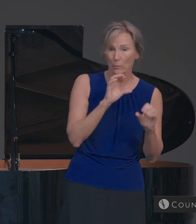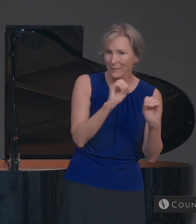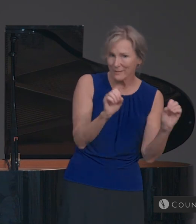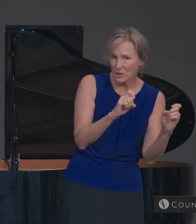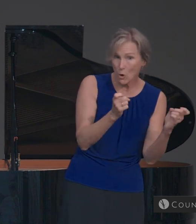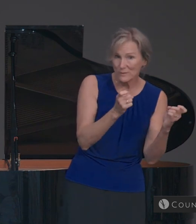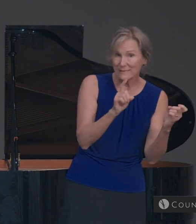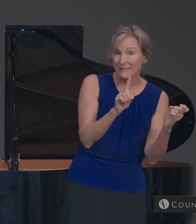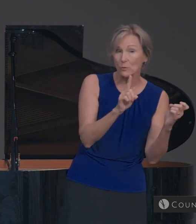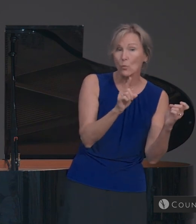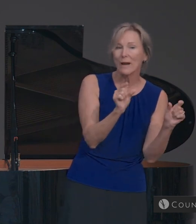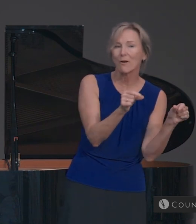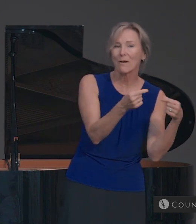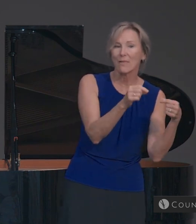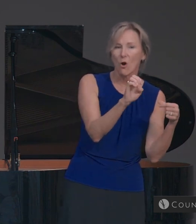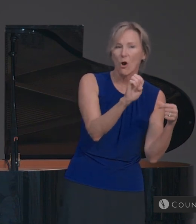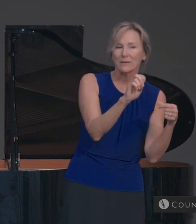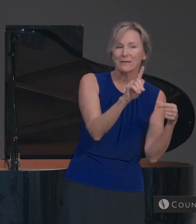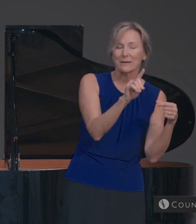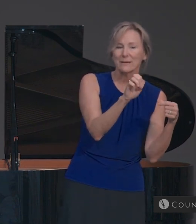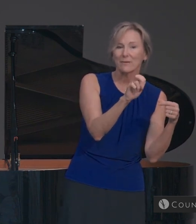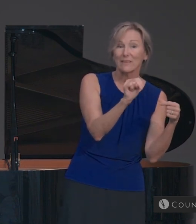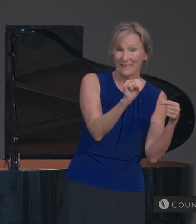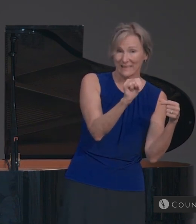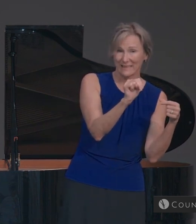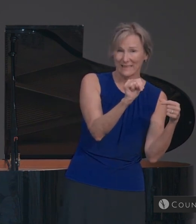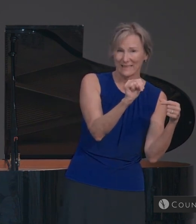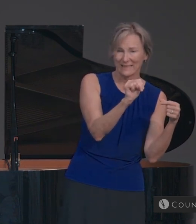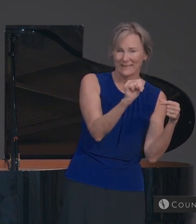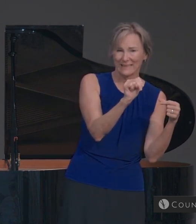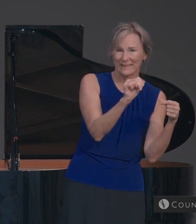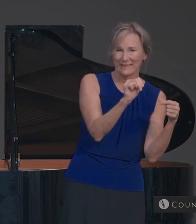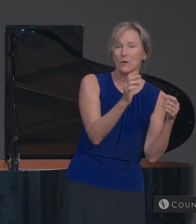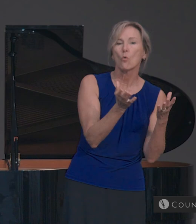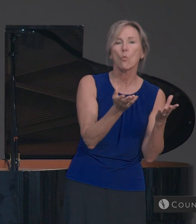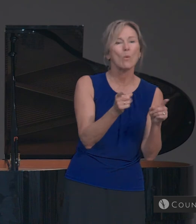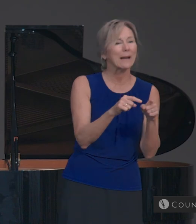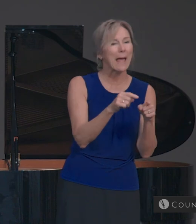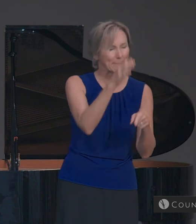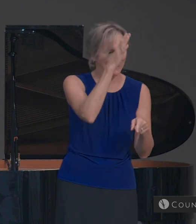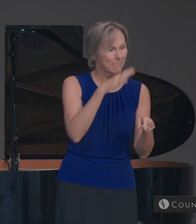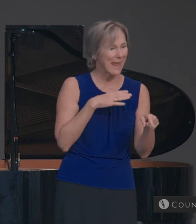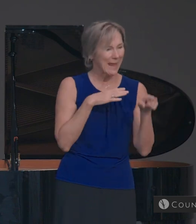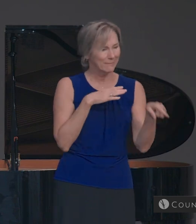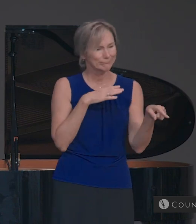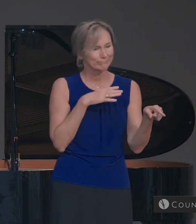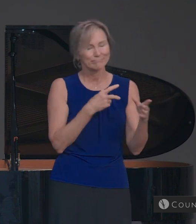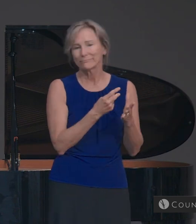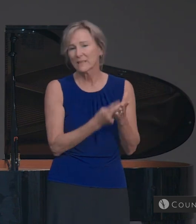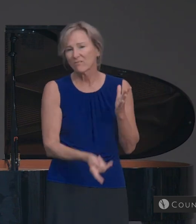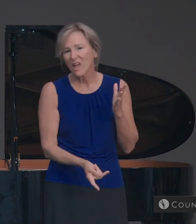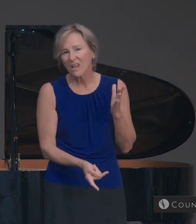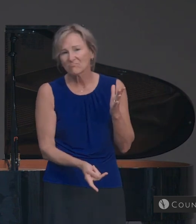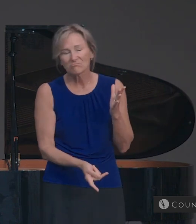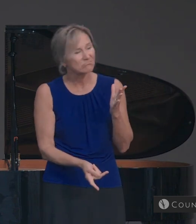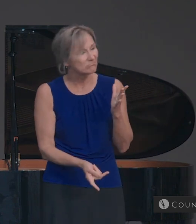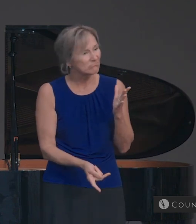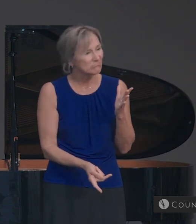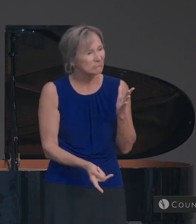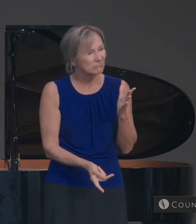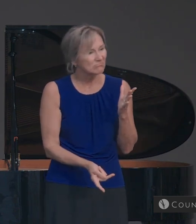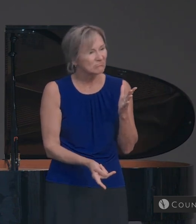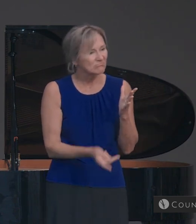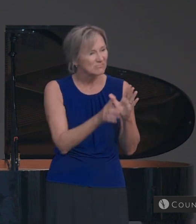environment of the Garden of Eden, man failed when tested. And